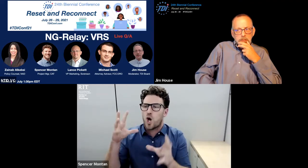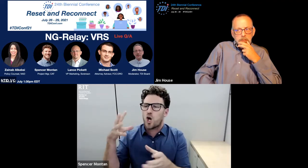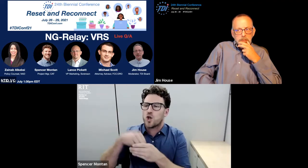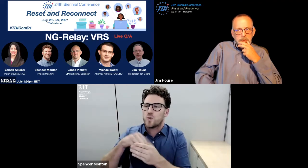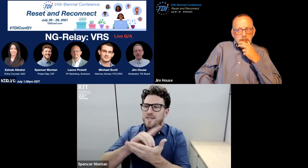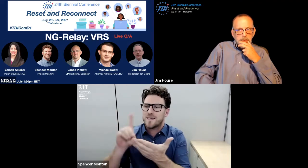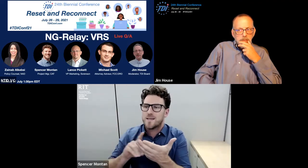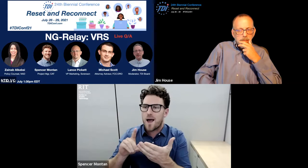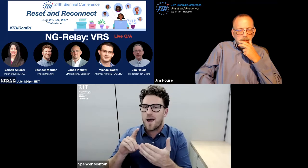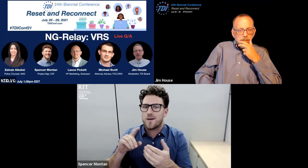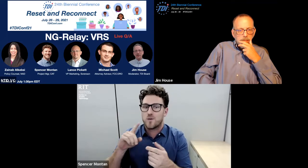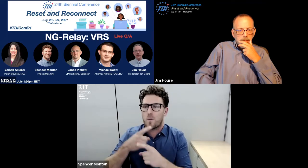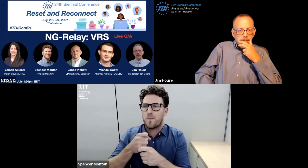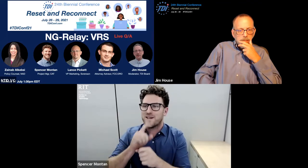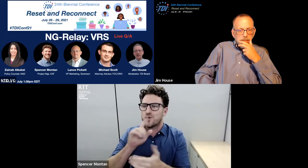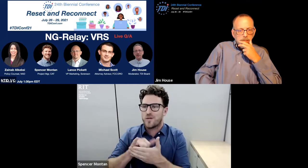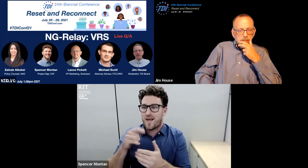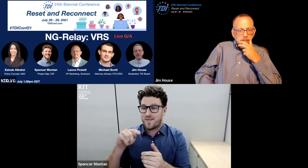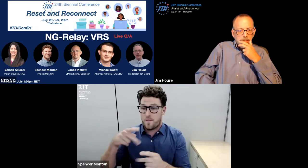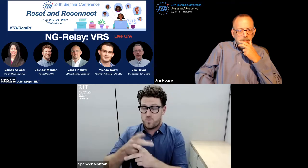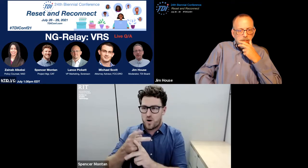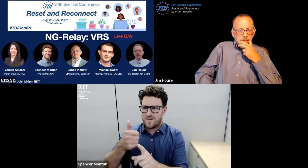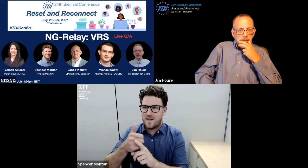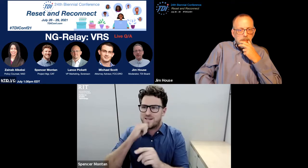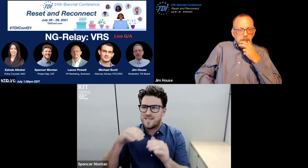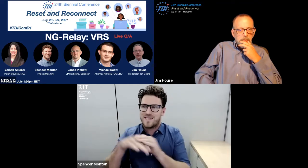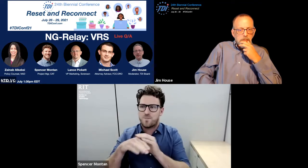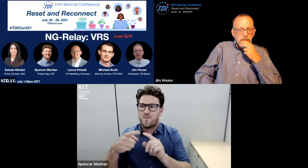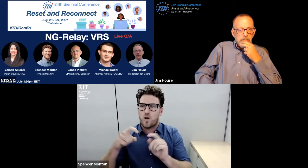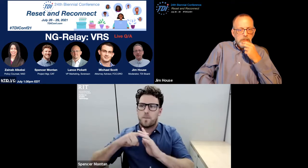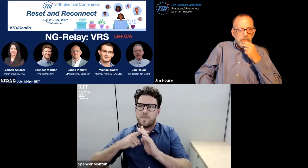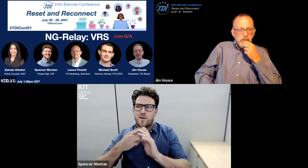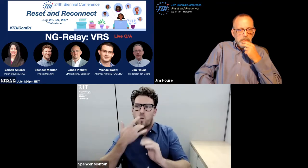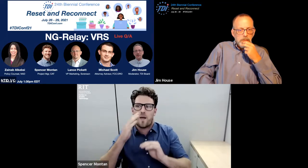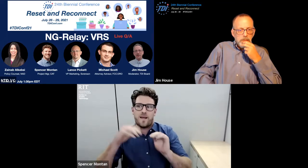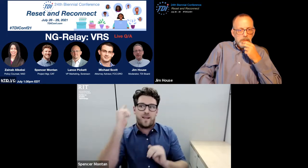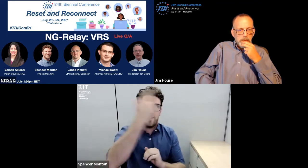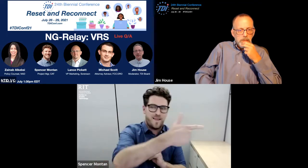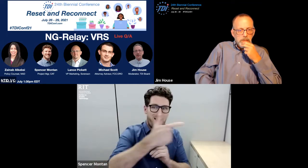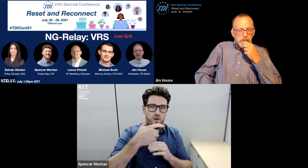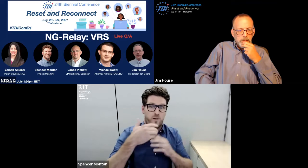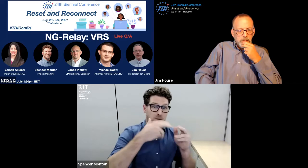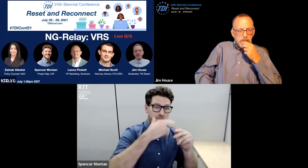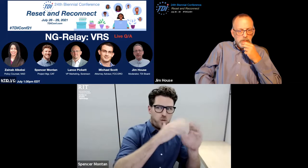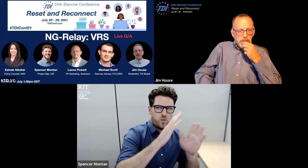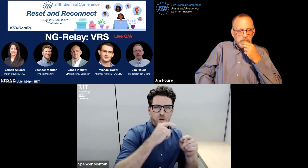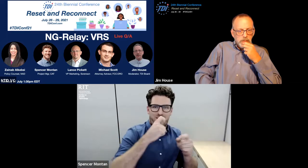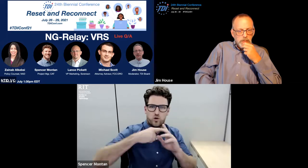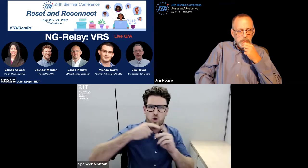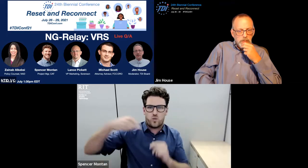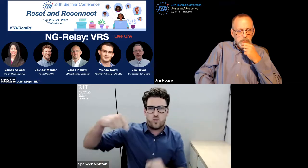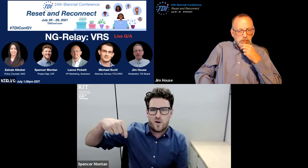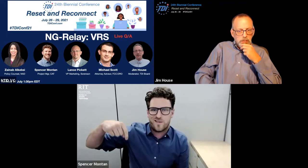that policies have a inclusive design, make sure that the product is accessible from the beginning rather than